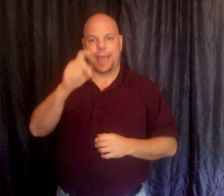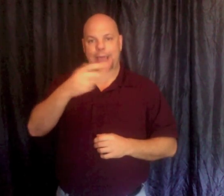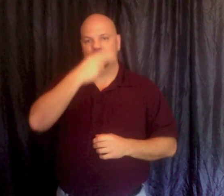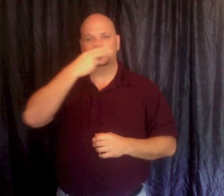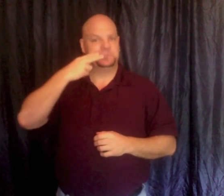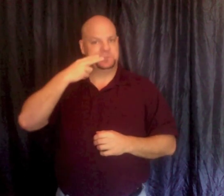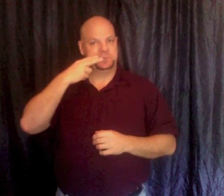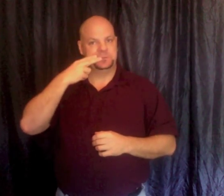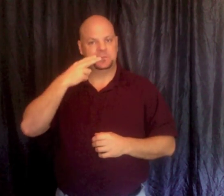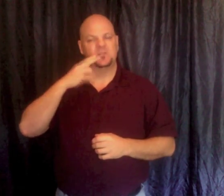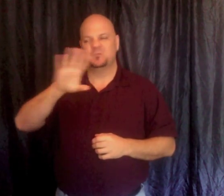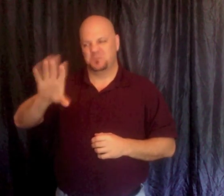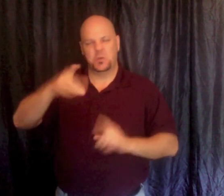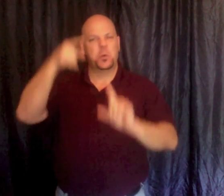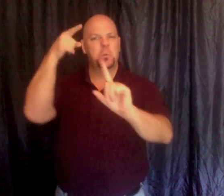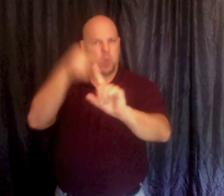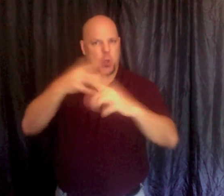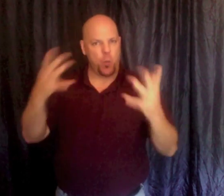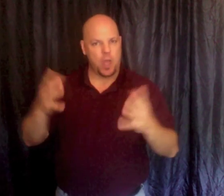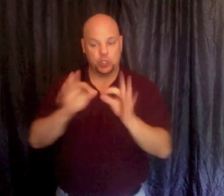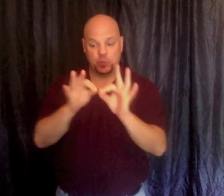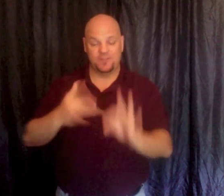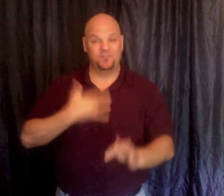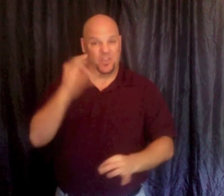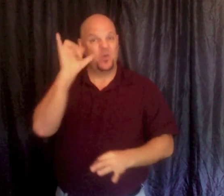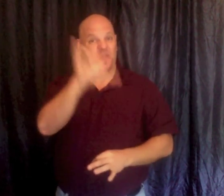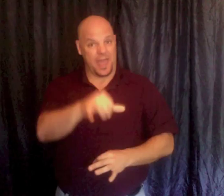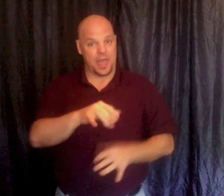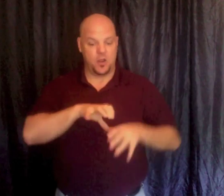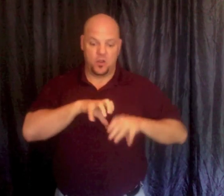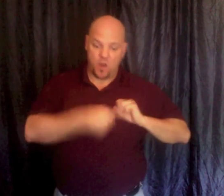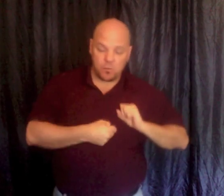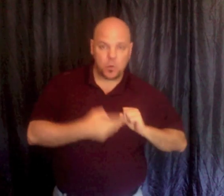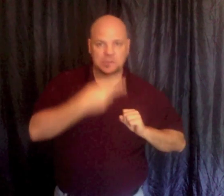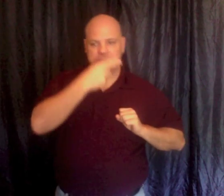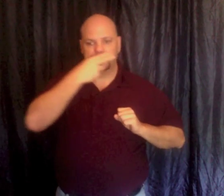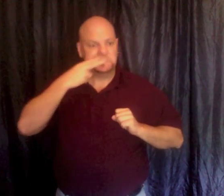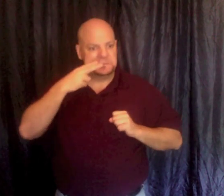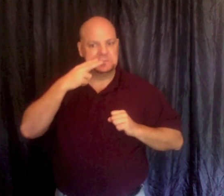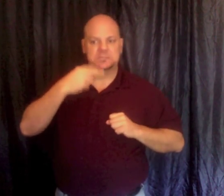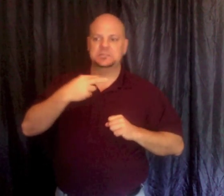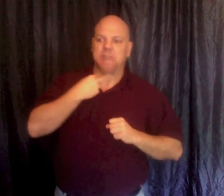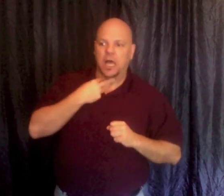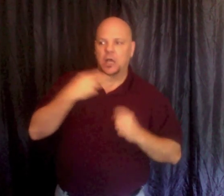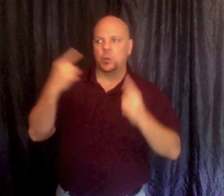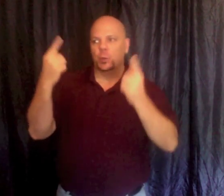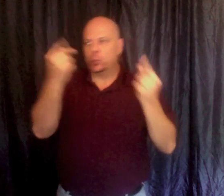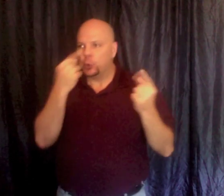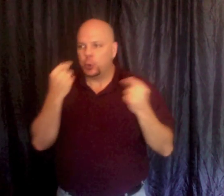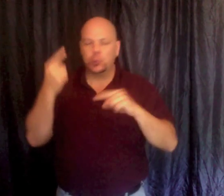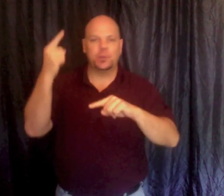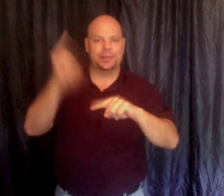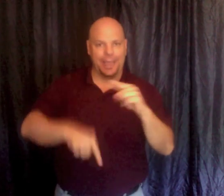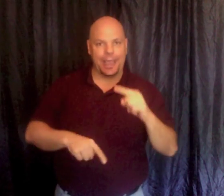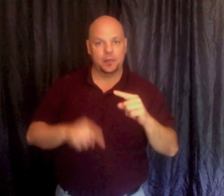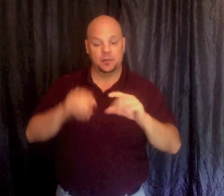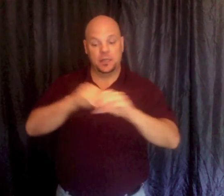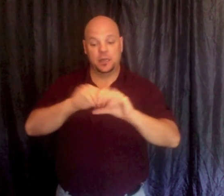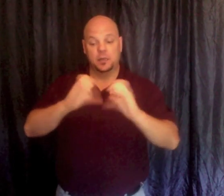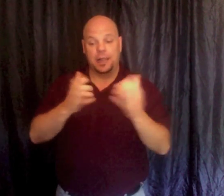that interpreters feel this way. They feel like, what can I do? I feel like I see things happening in the classroom, and I don't know what